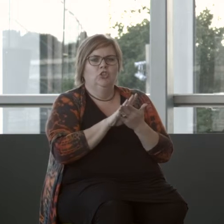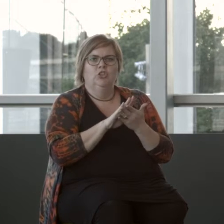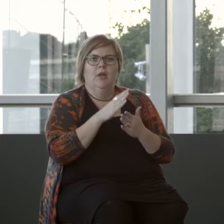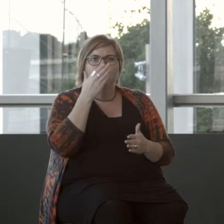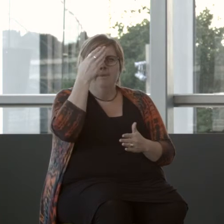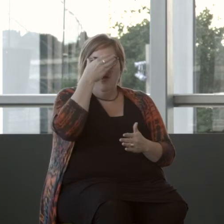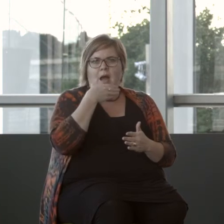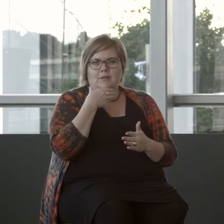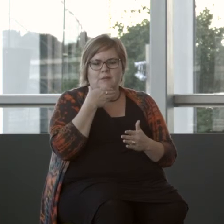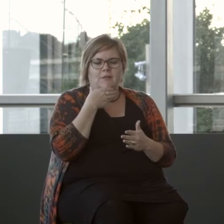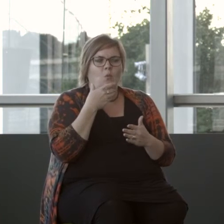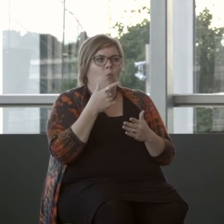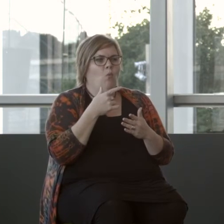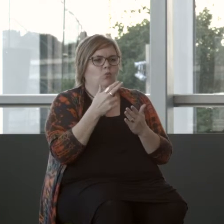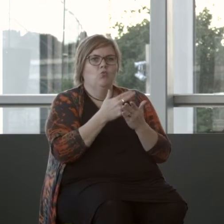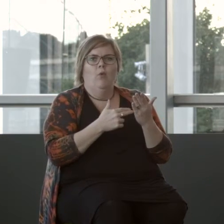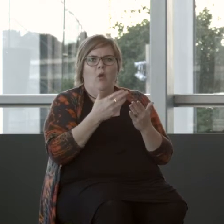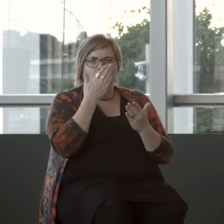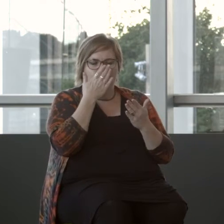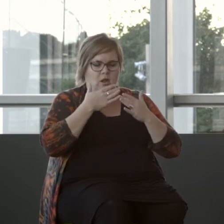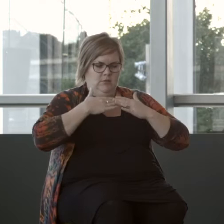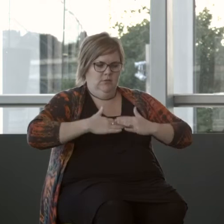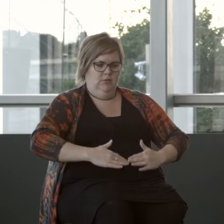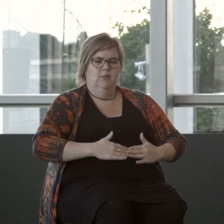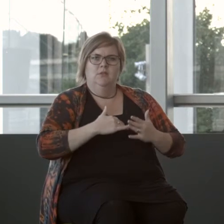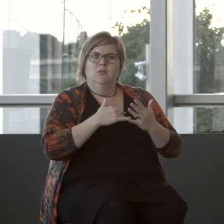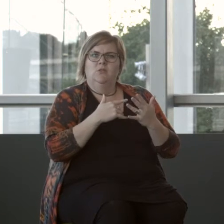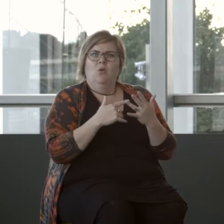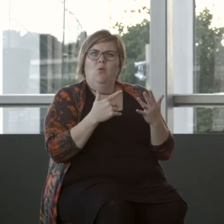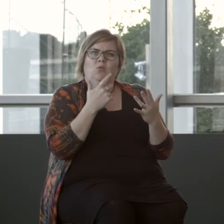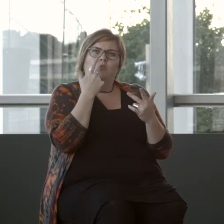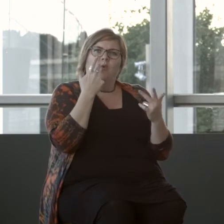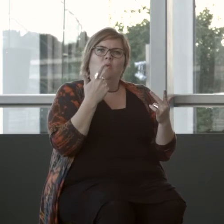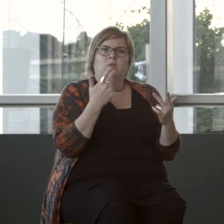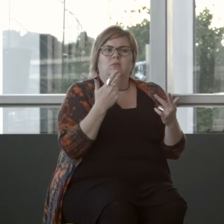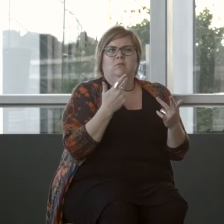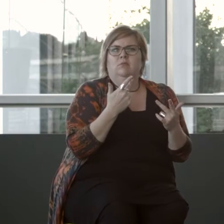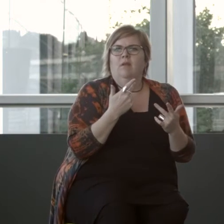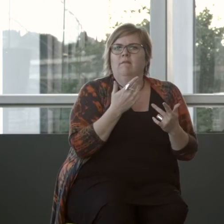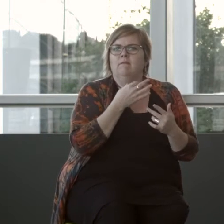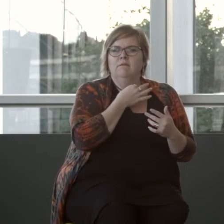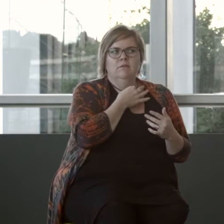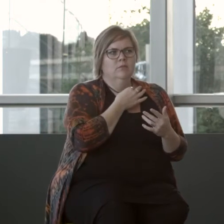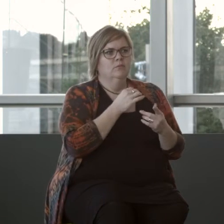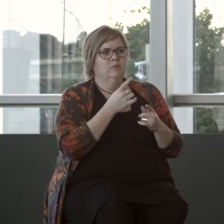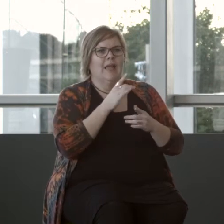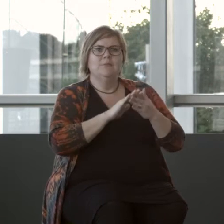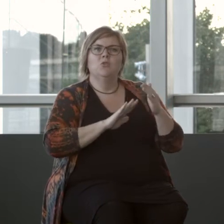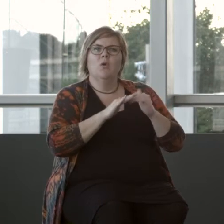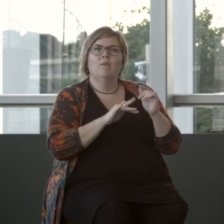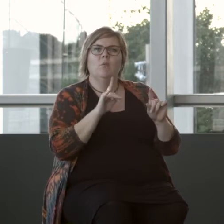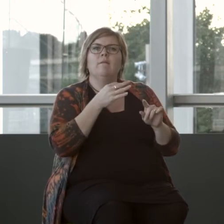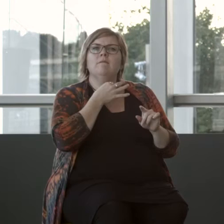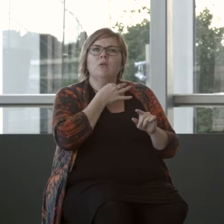front of your body, it's also, it conveys a lot of the vulnerability, the experience of being vulnerable as